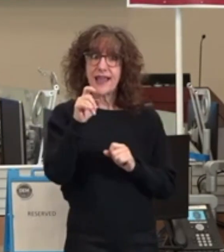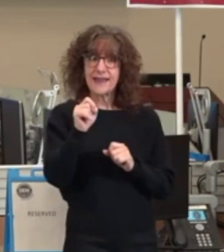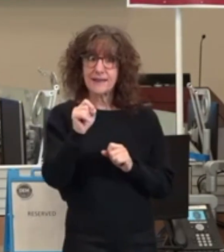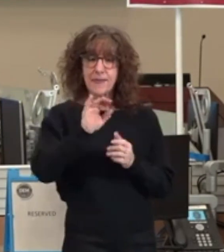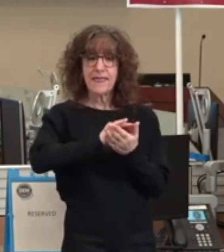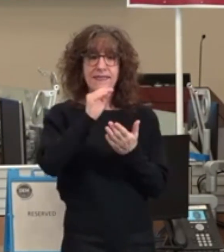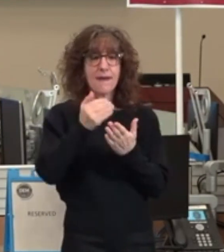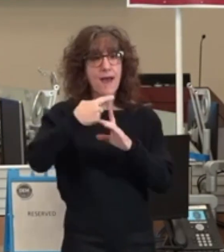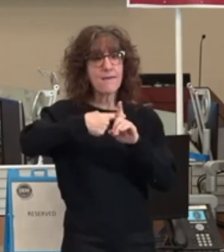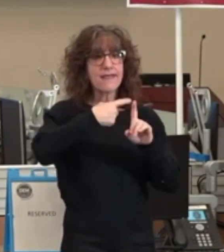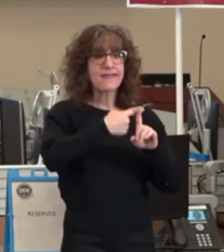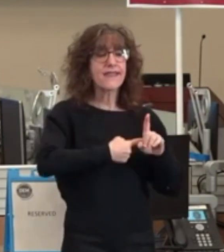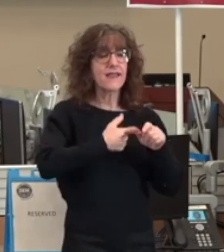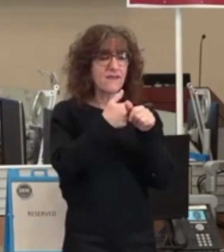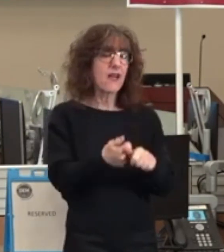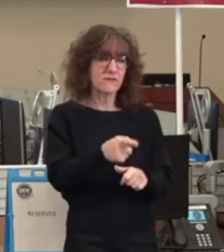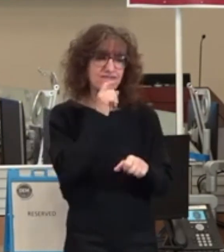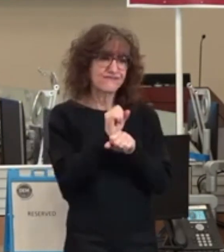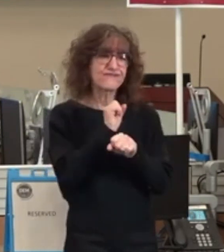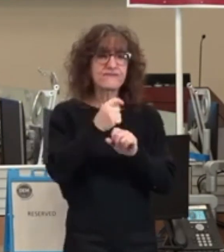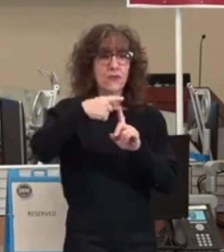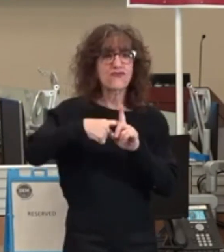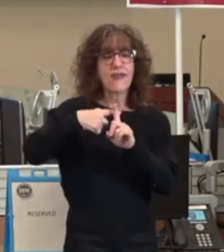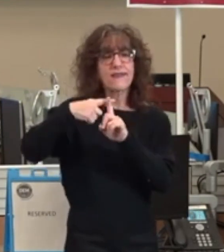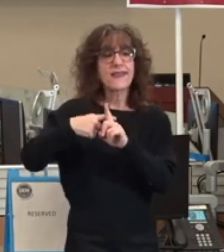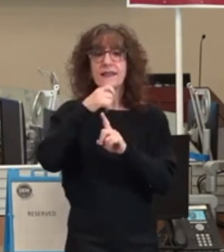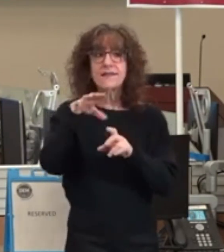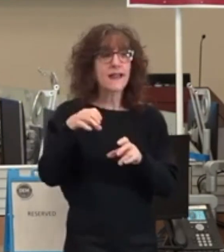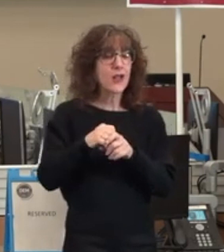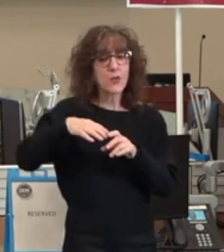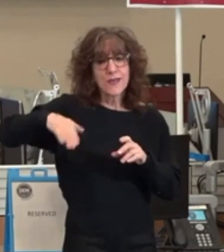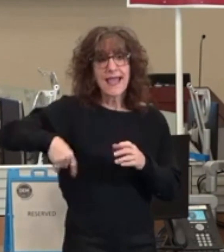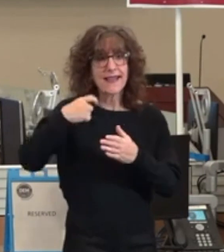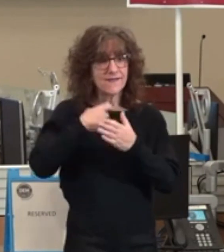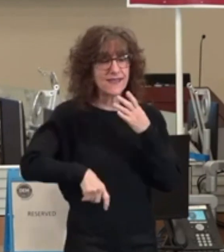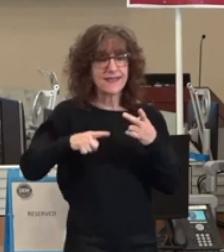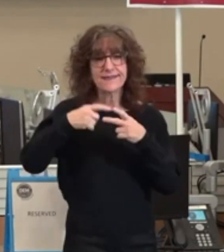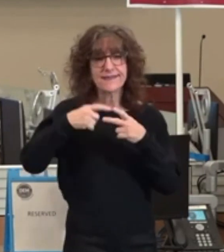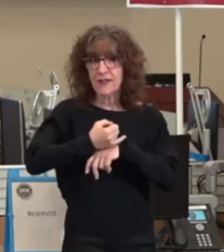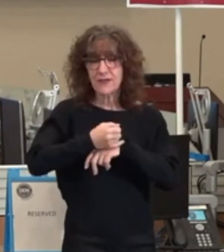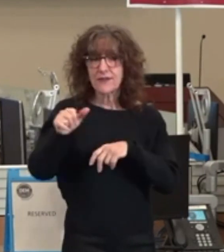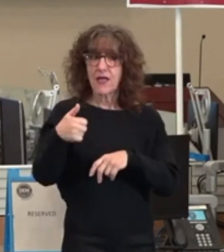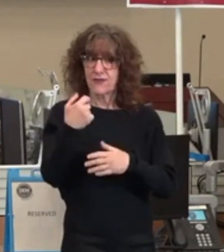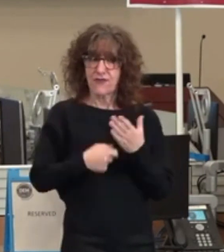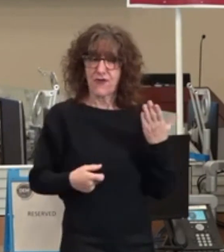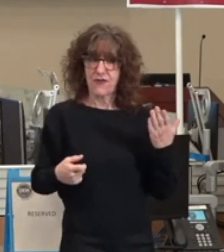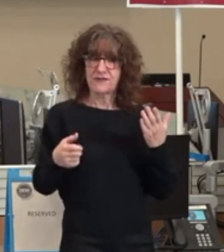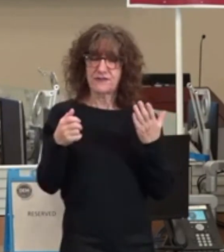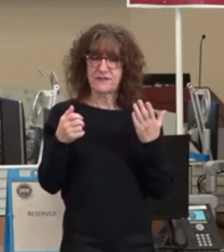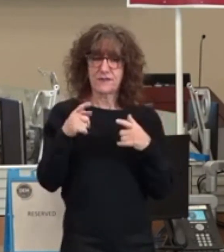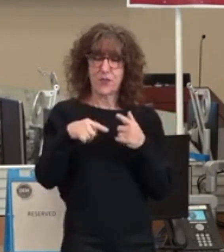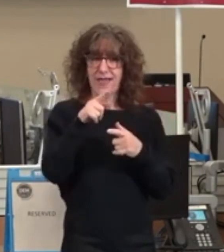monthly amount of assistance available is based on the actual rent and does not include late fees, interest, and other costs associated with tenant